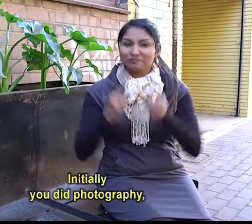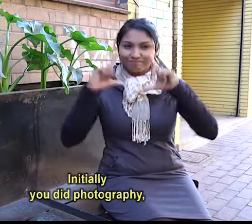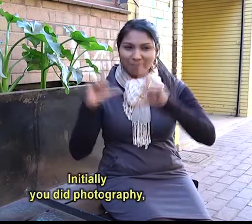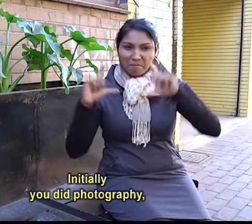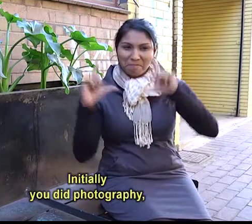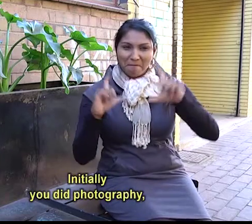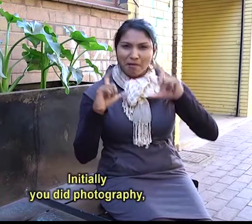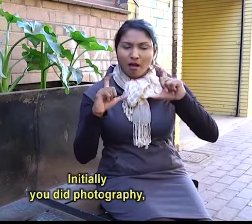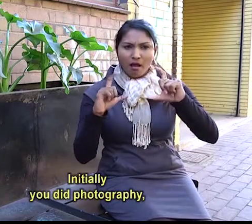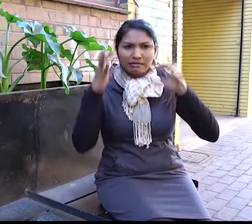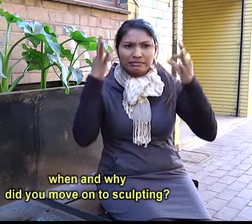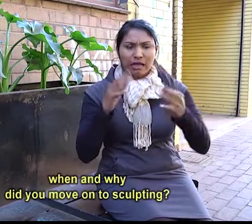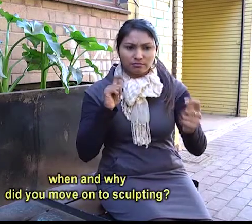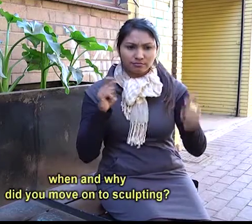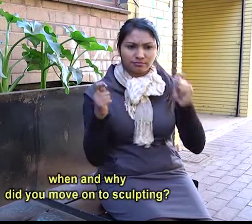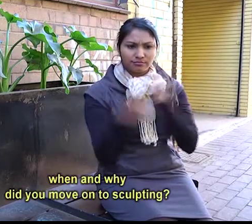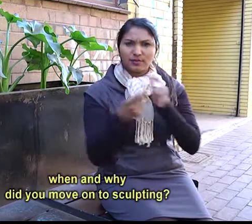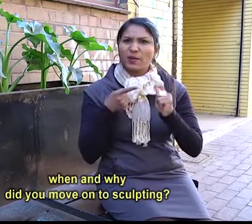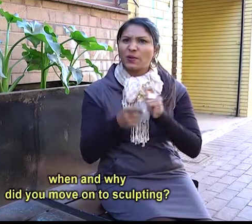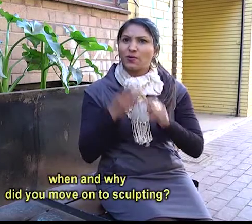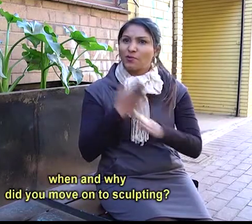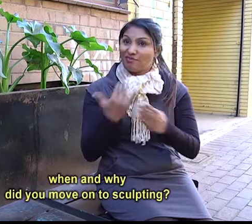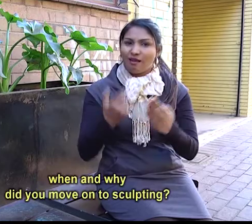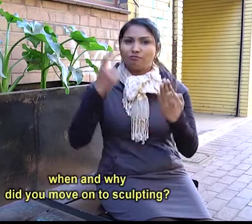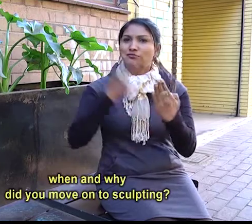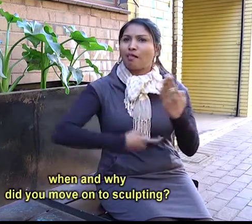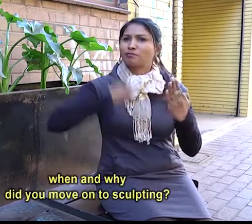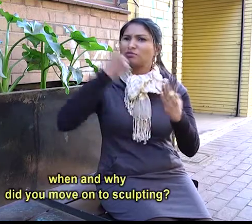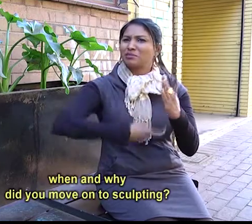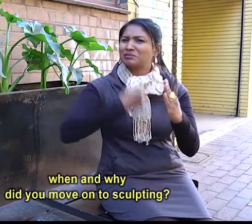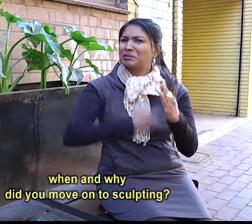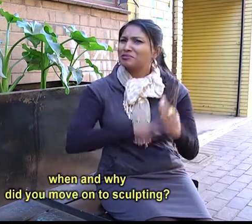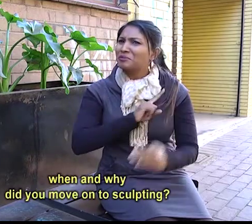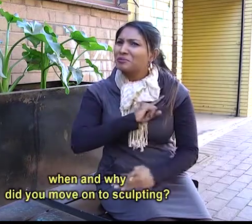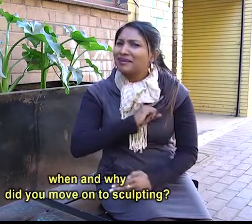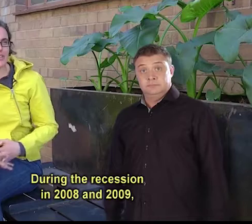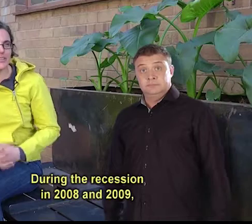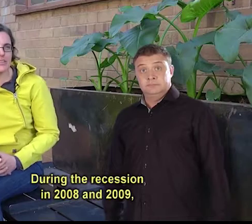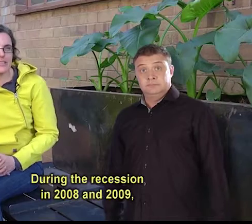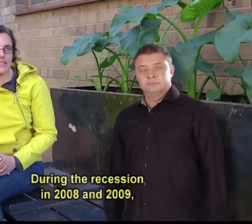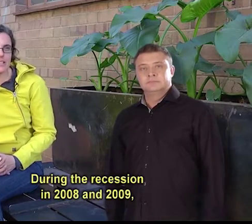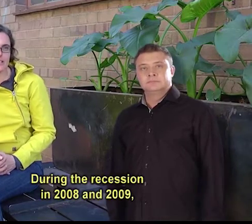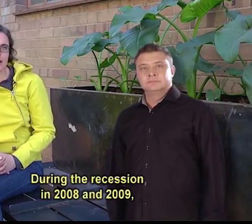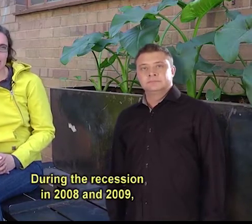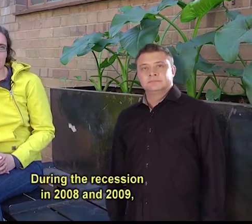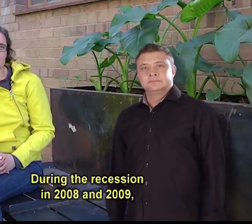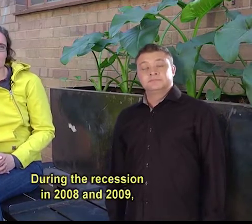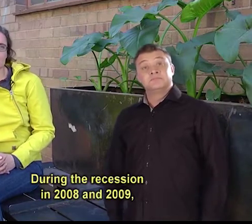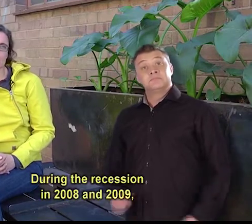Initially, you did photography. When and why did you move on to sculpting? During the